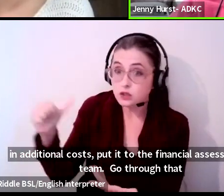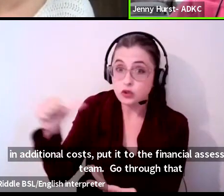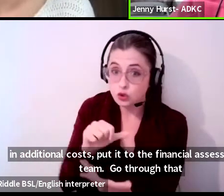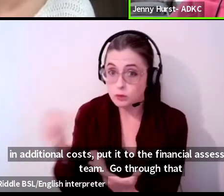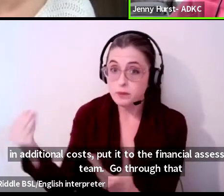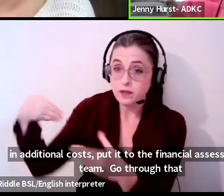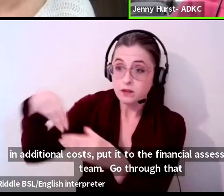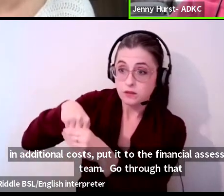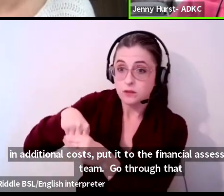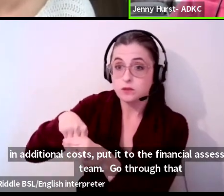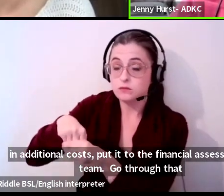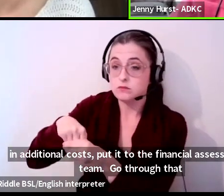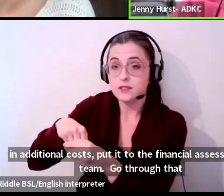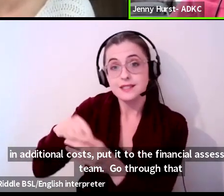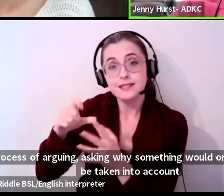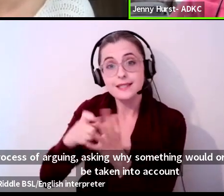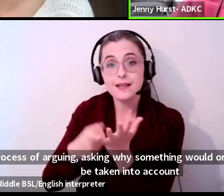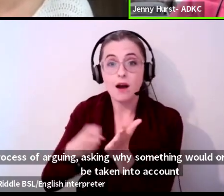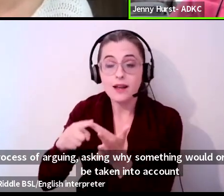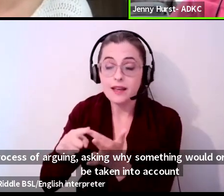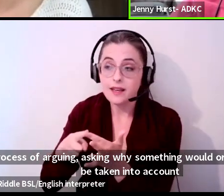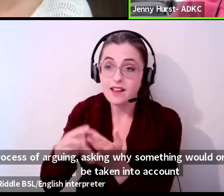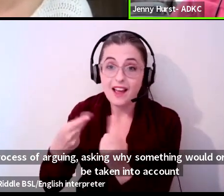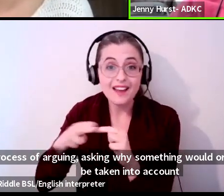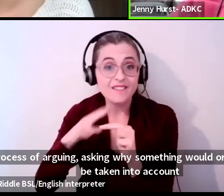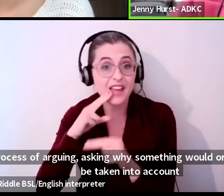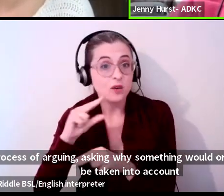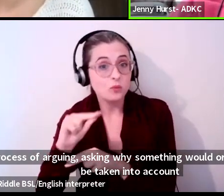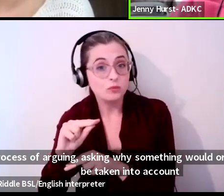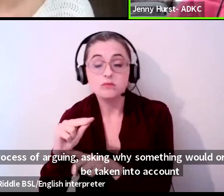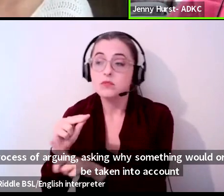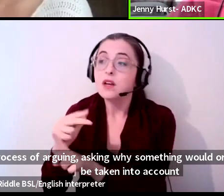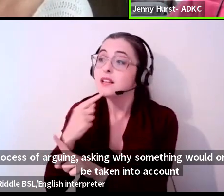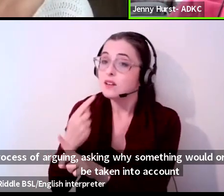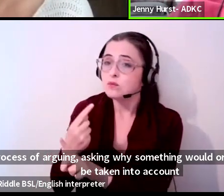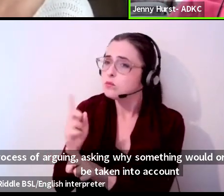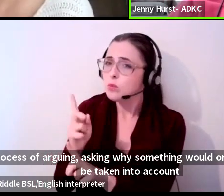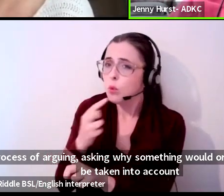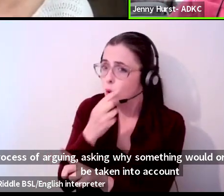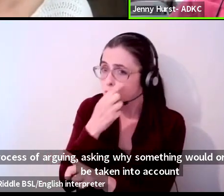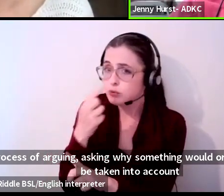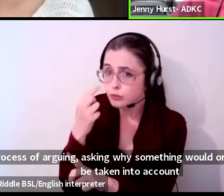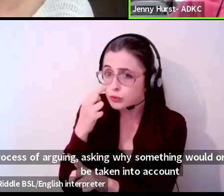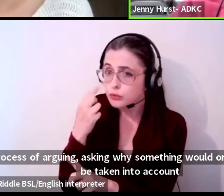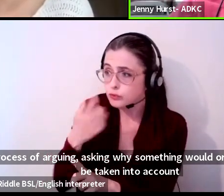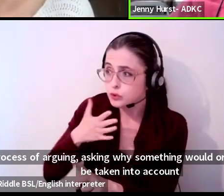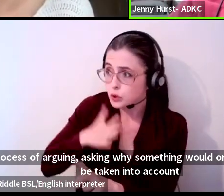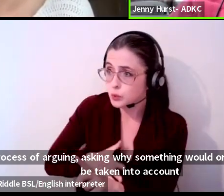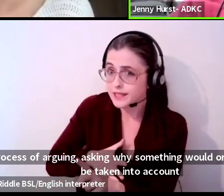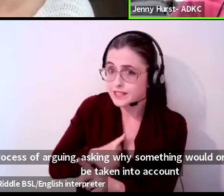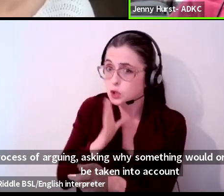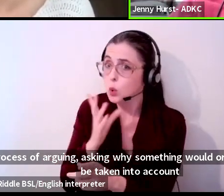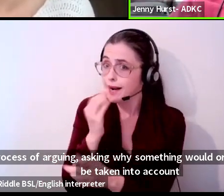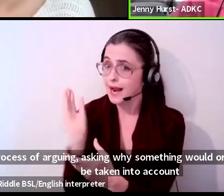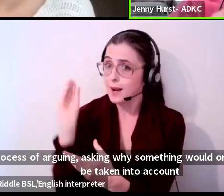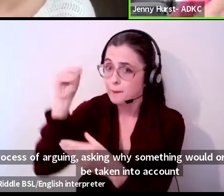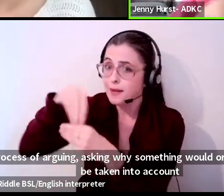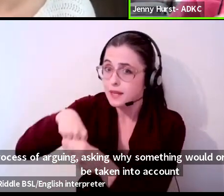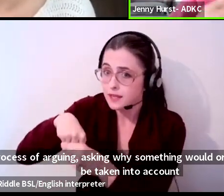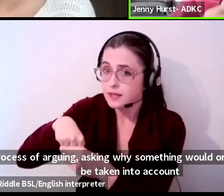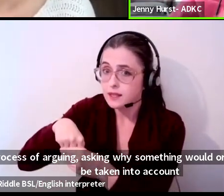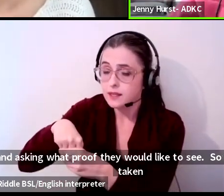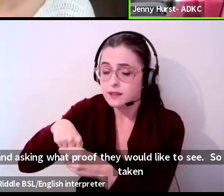account, and asking what proof they would like to see so it can be taken into account. There's